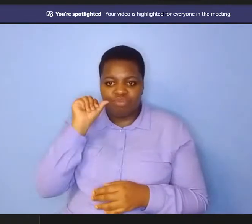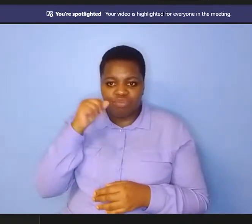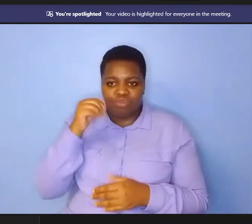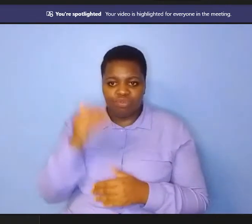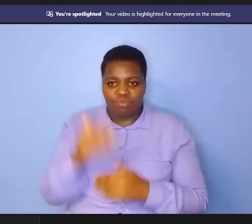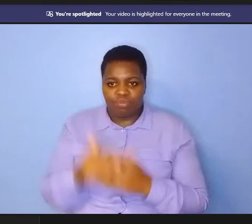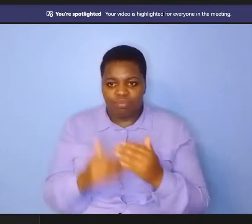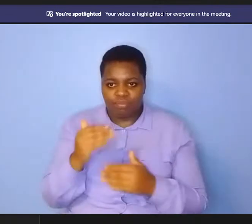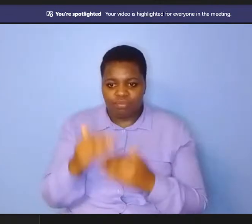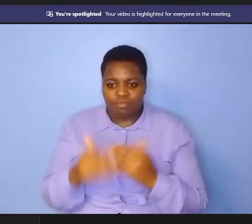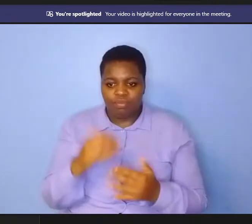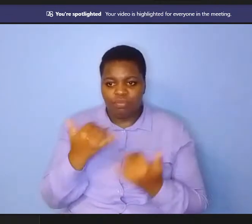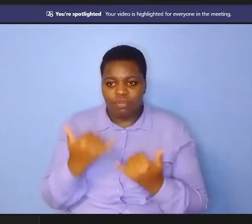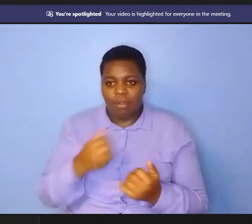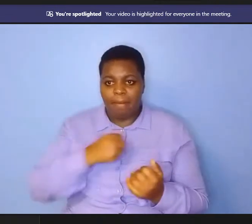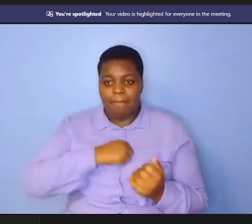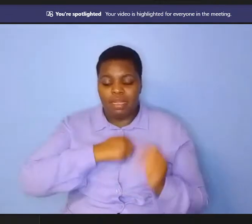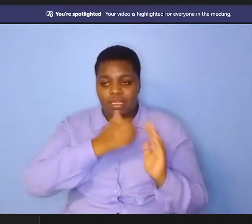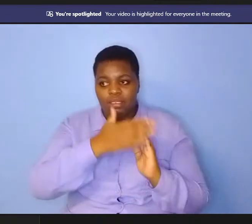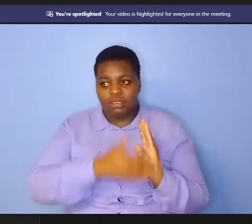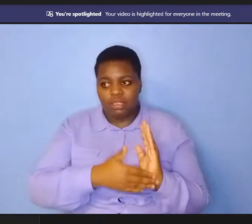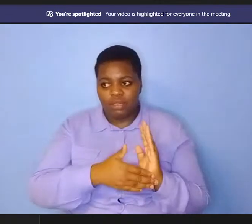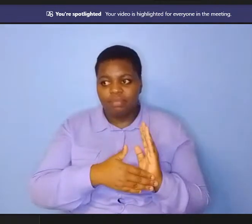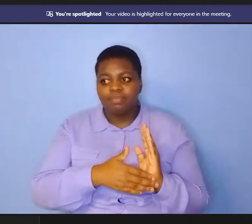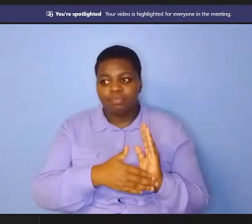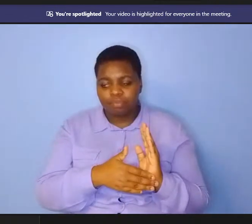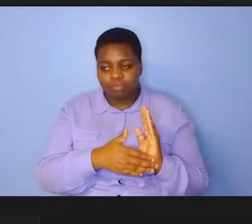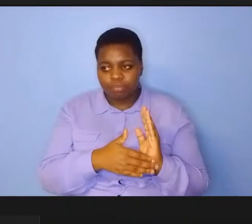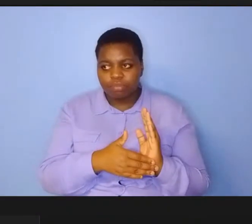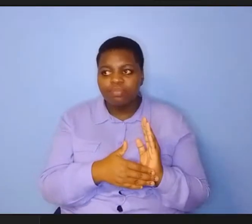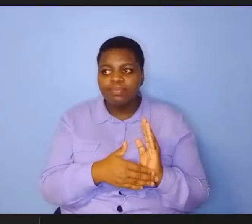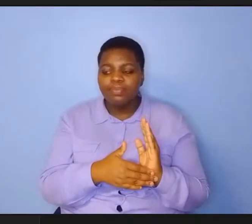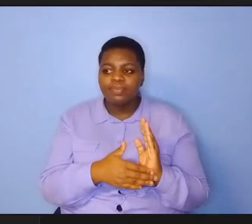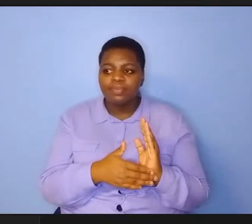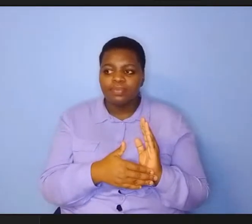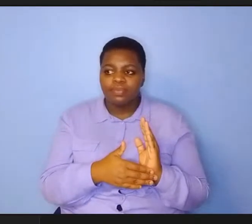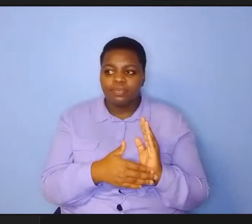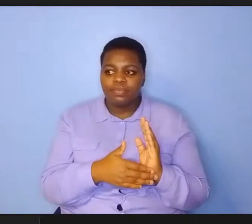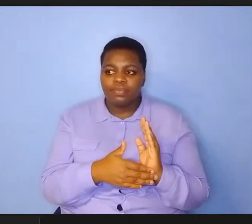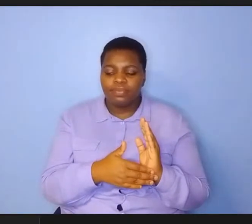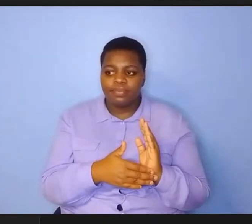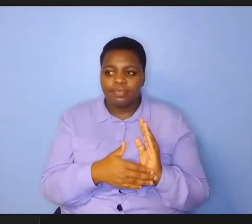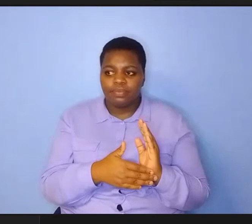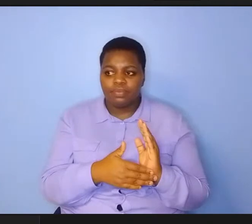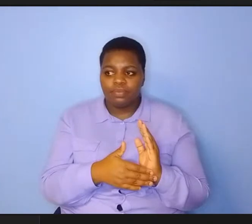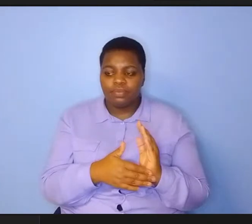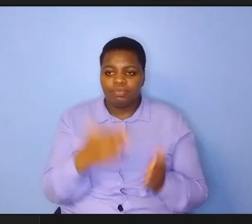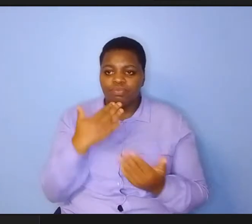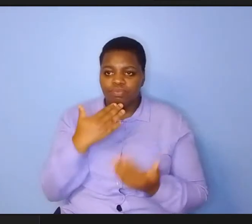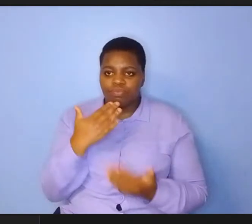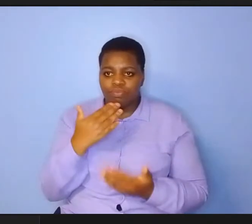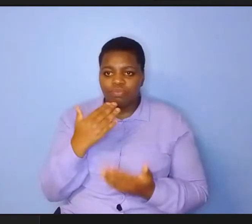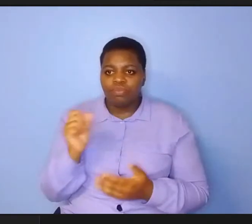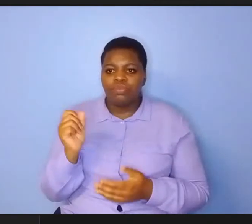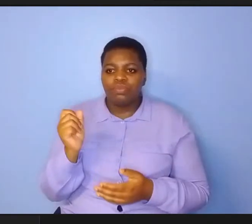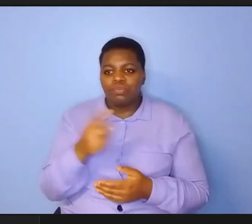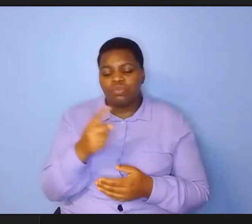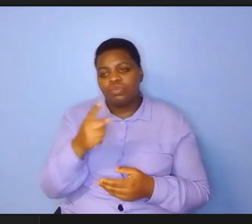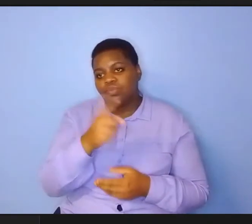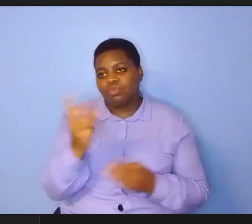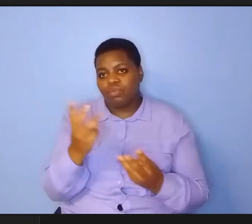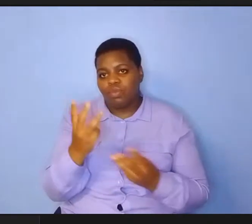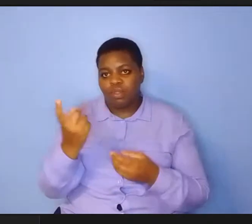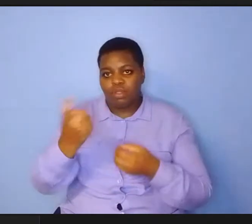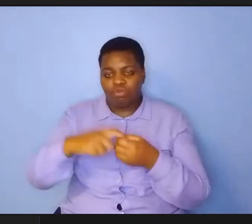well. So from my side, in terms of just a quick thanking everyone, all the